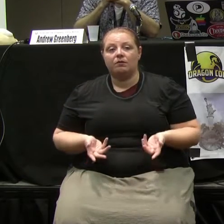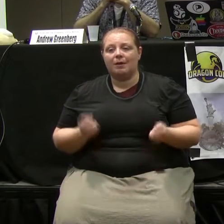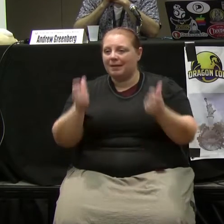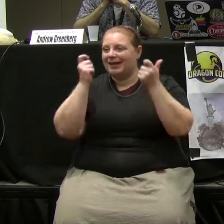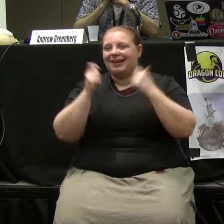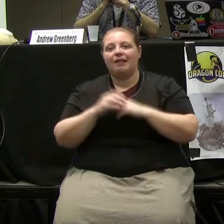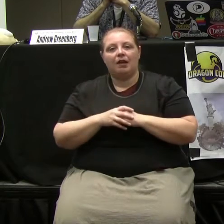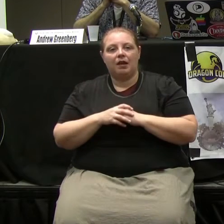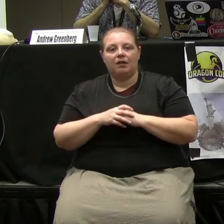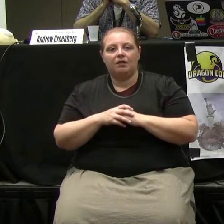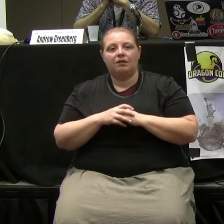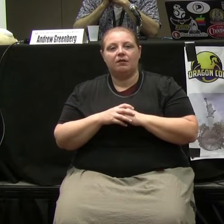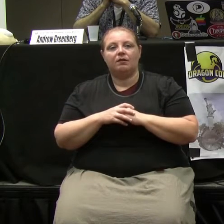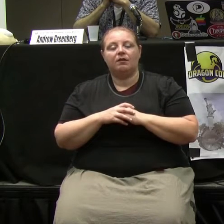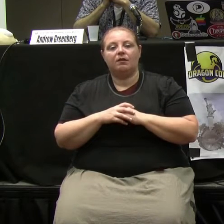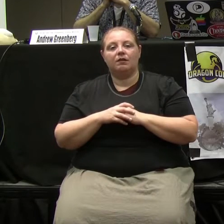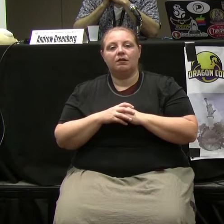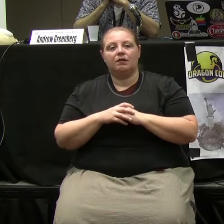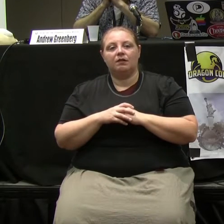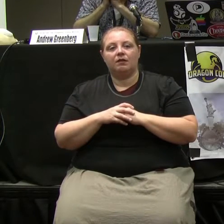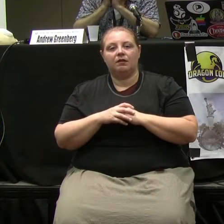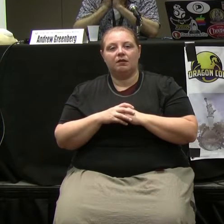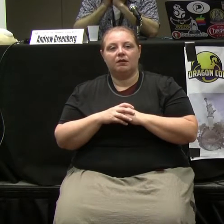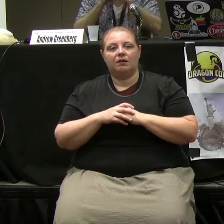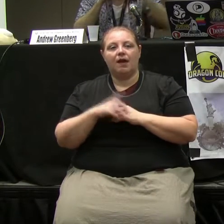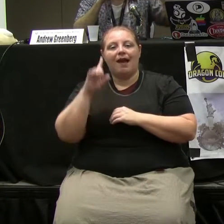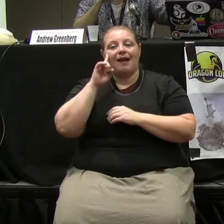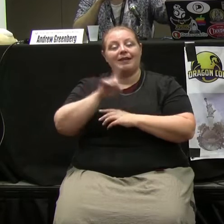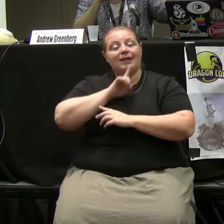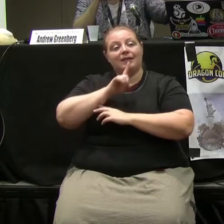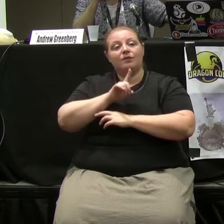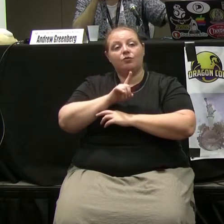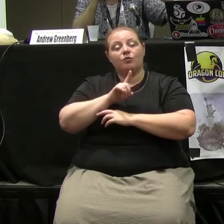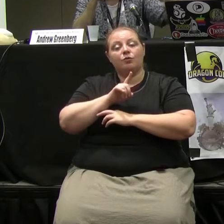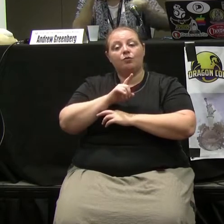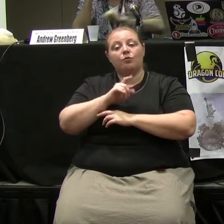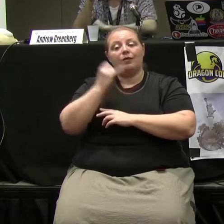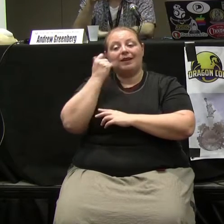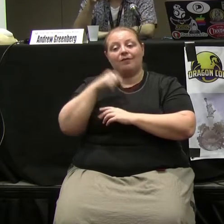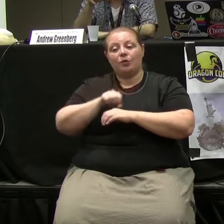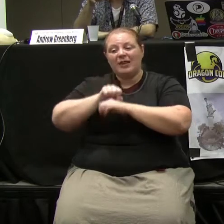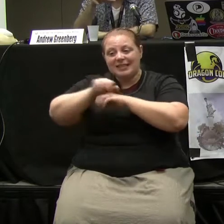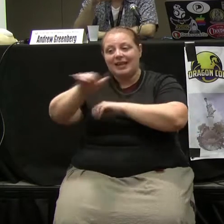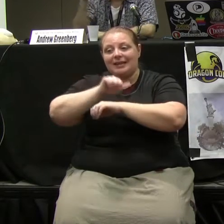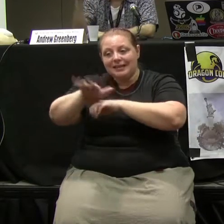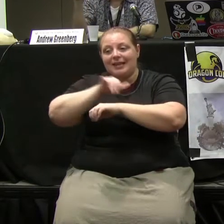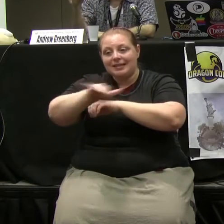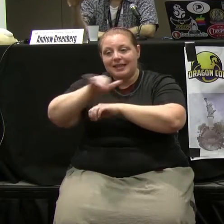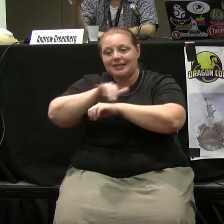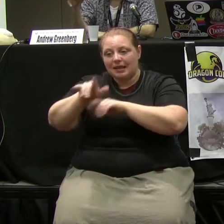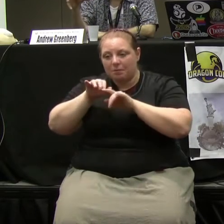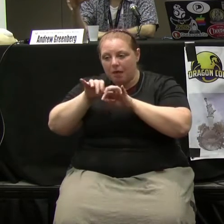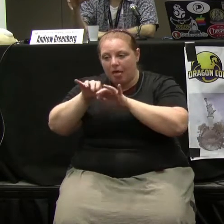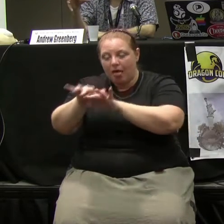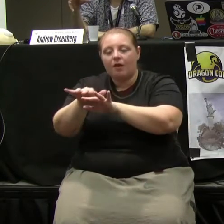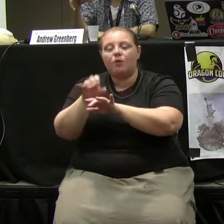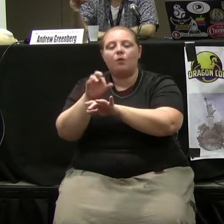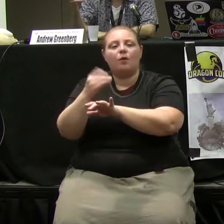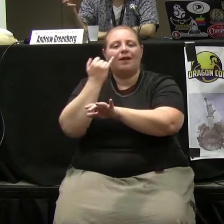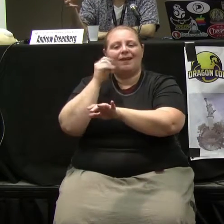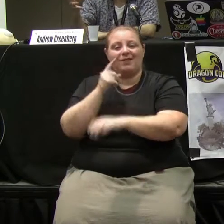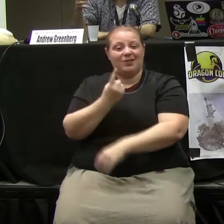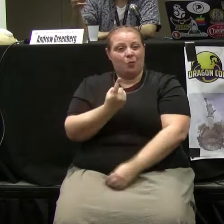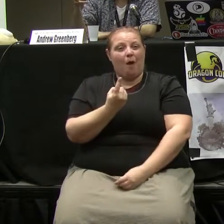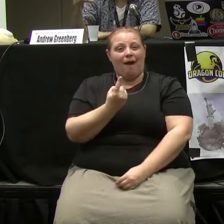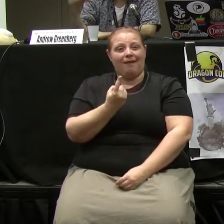immediately. And I think it's very true, whether you're inundating them or it's just you, these get looked at and they